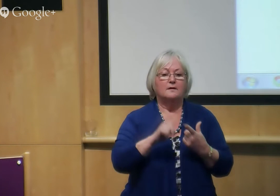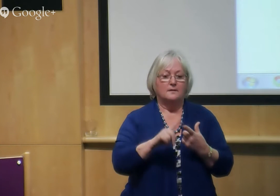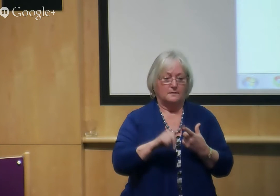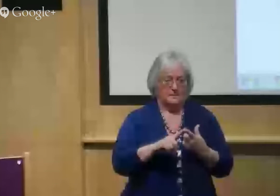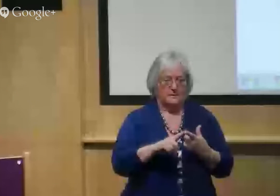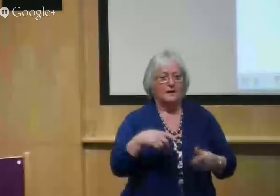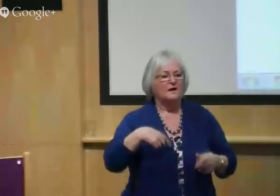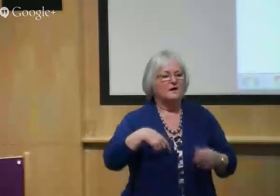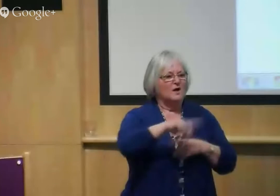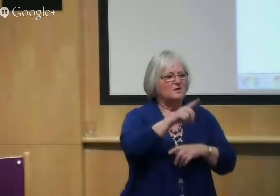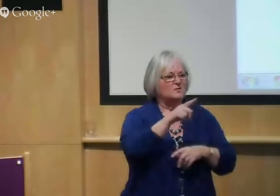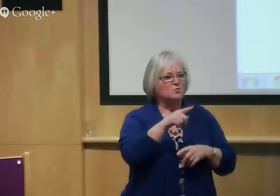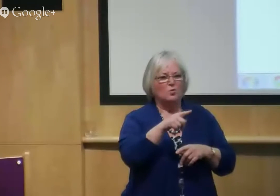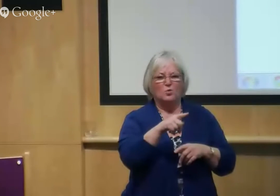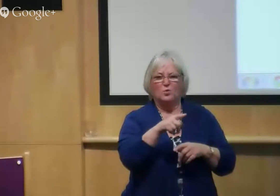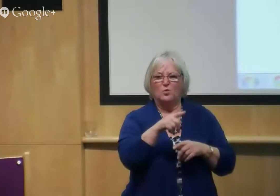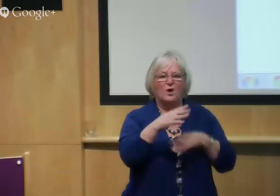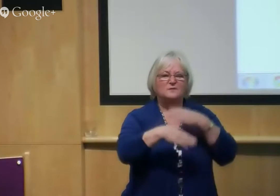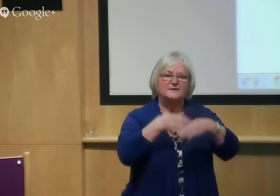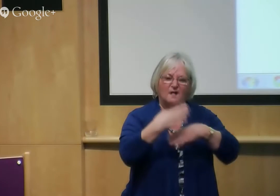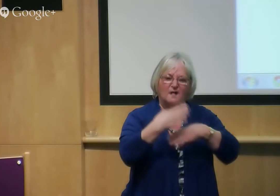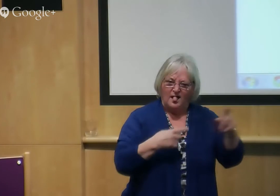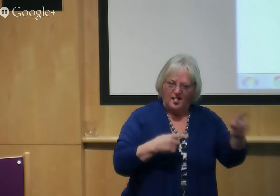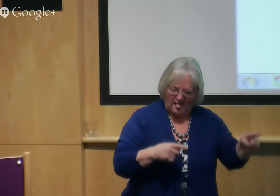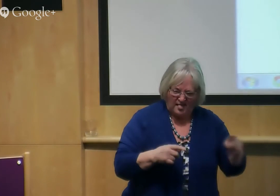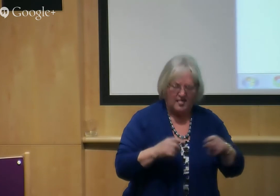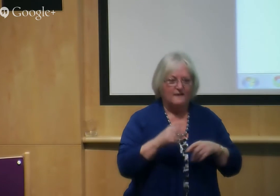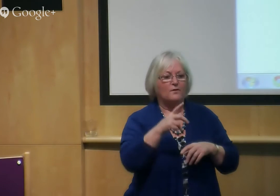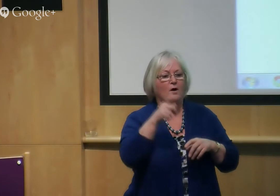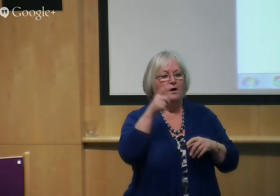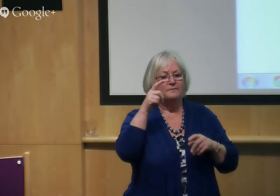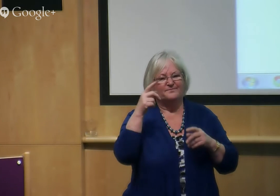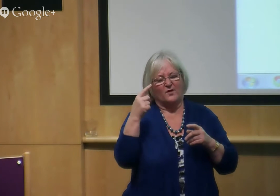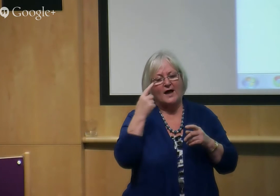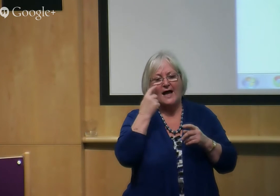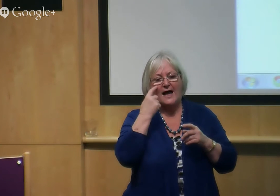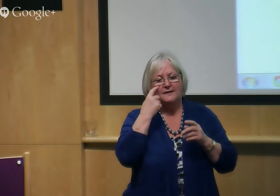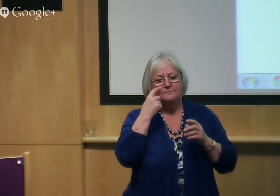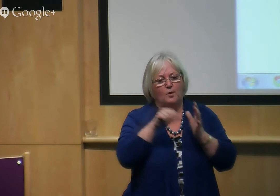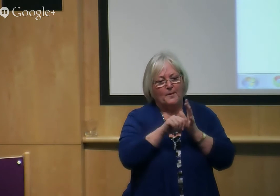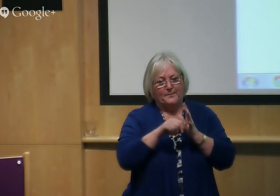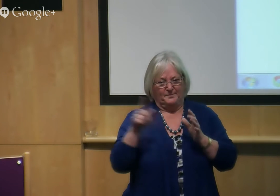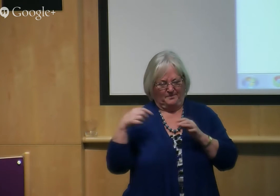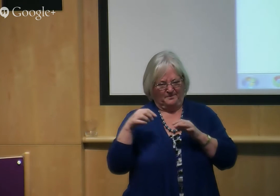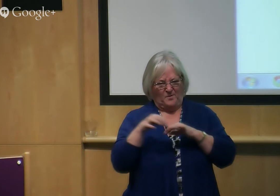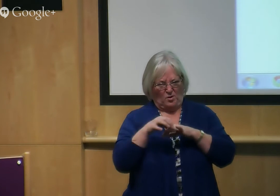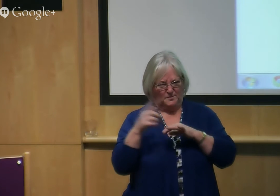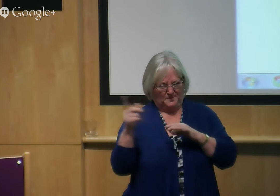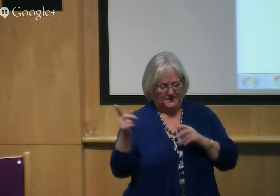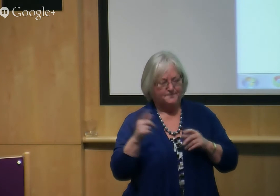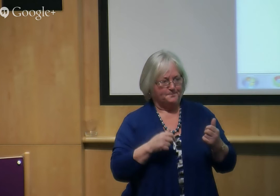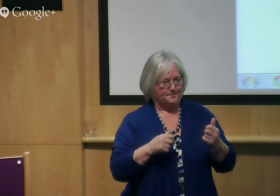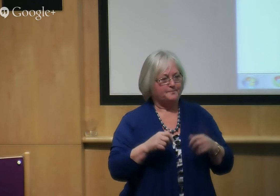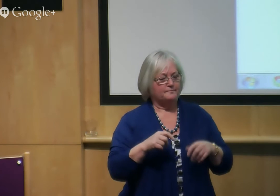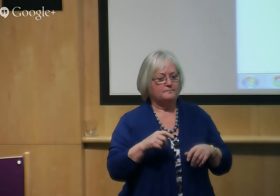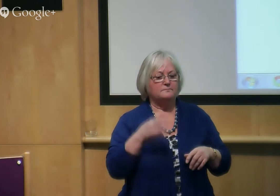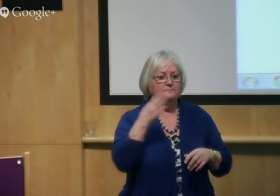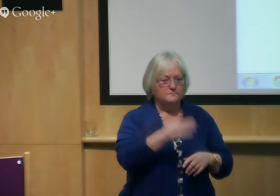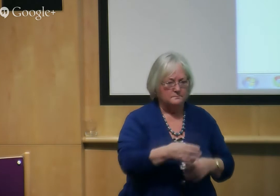question. My second question is mainly a point around an issue that